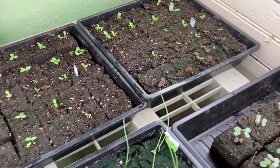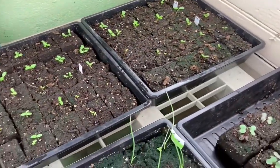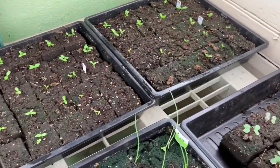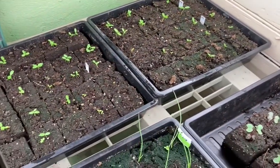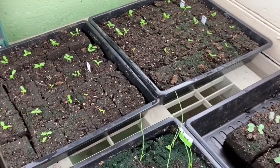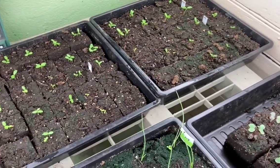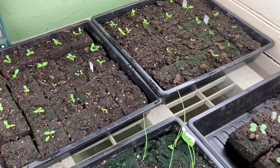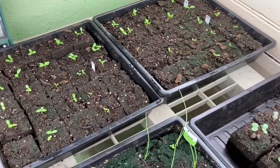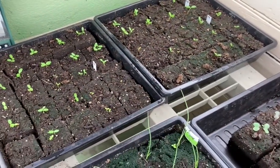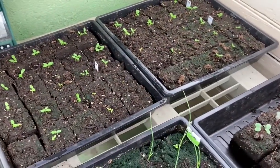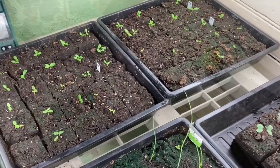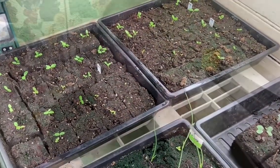up.